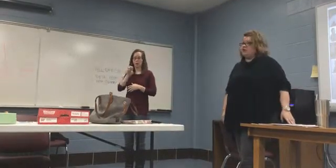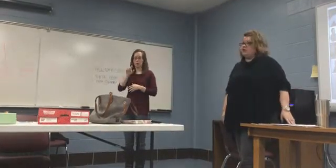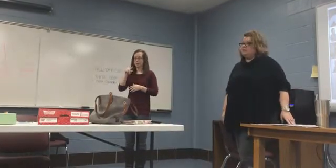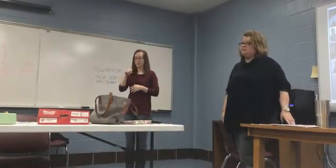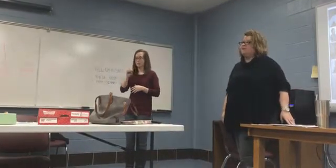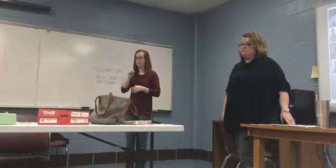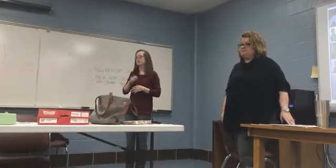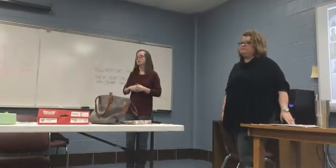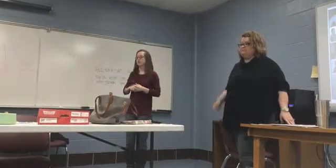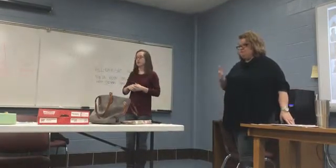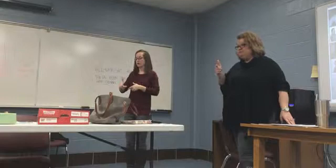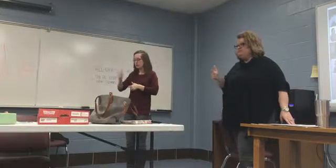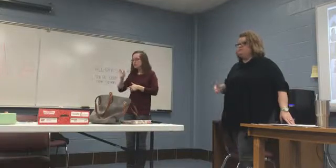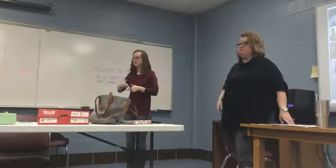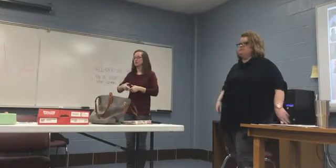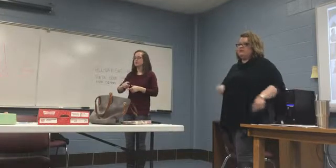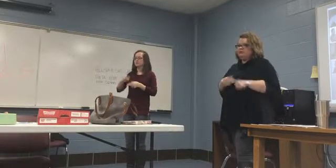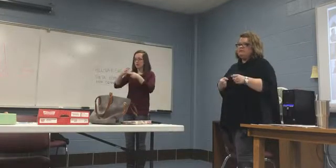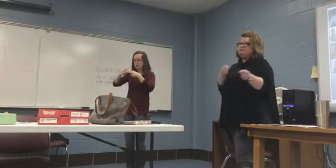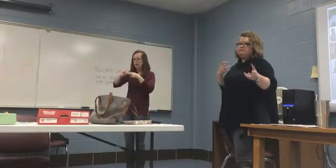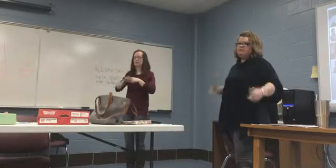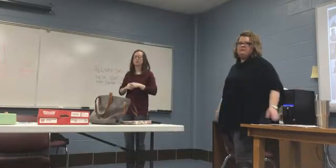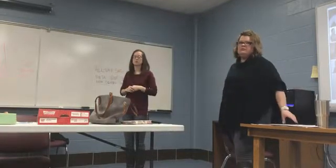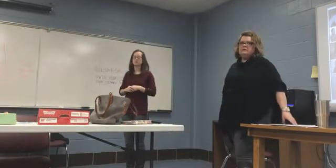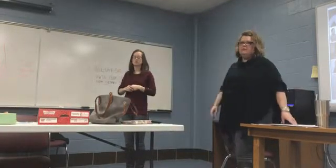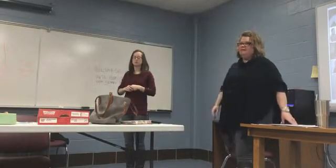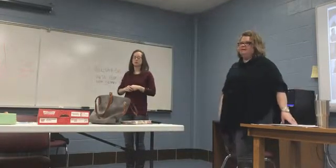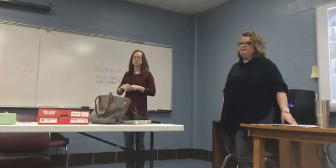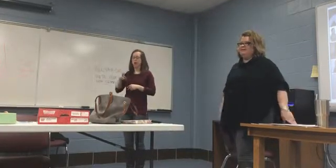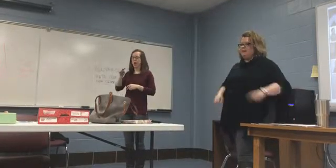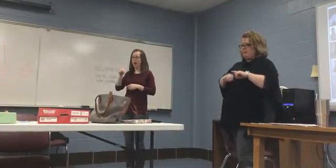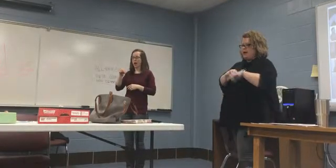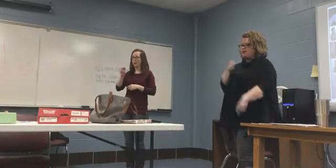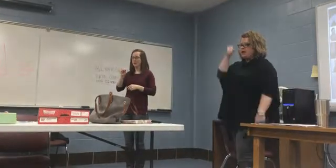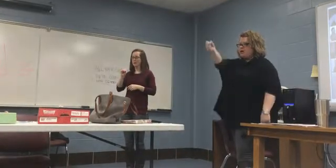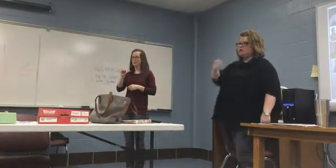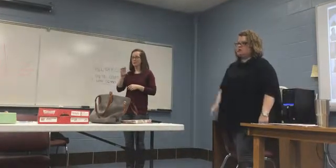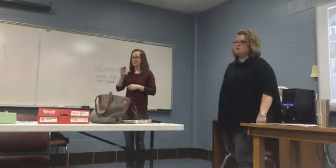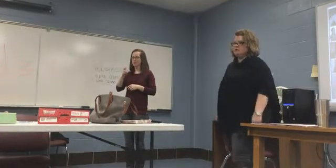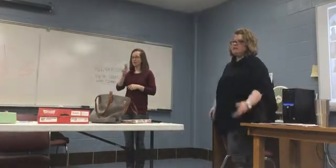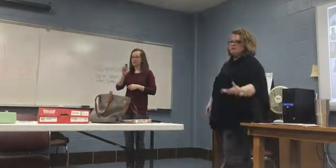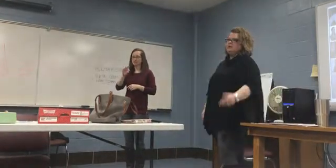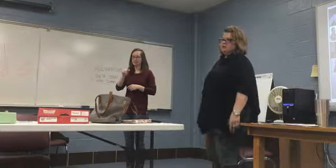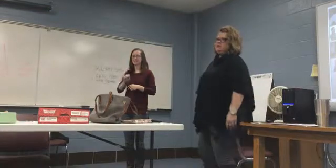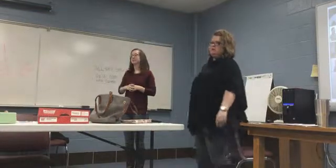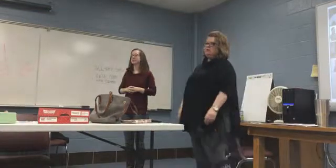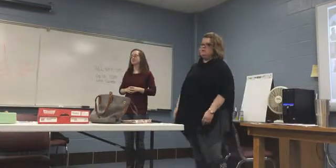term. Knives. Bow and arrow. Bow and arrow. Nunchucks. Brass knuckles. Anything. To get